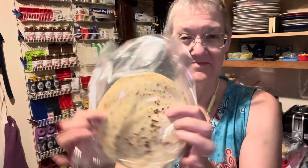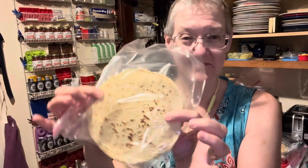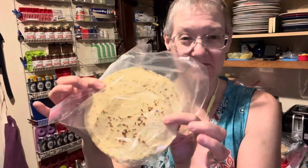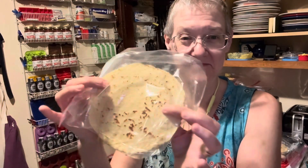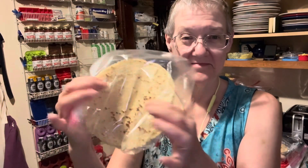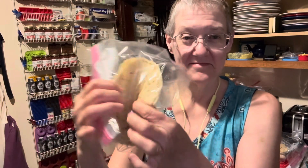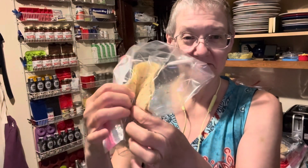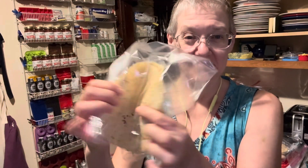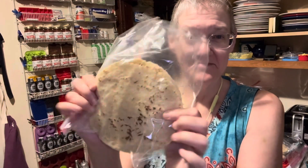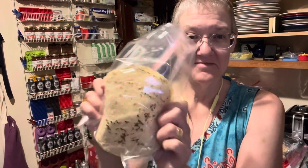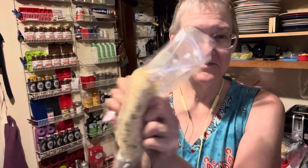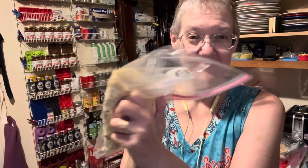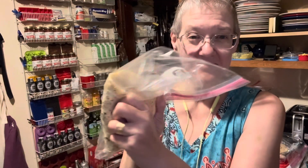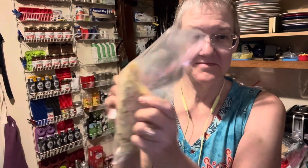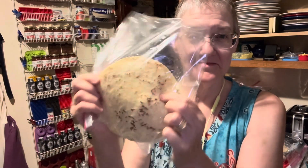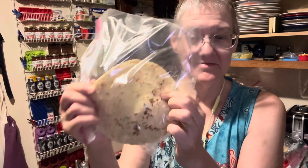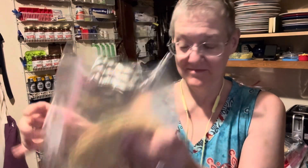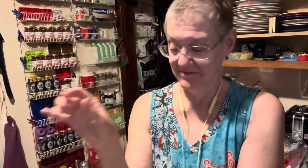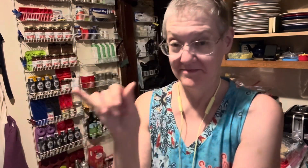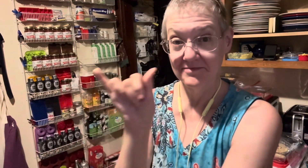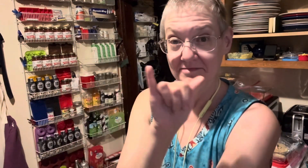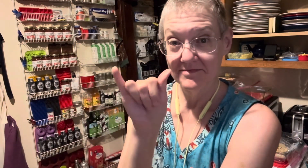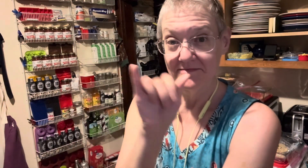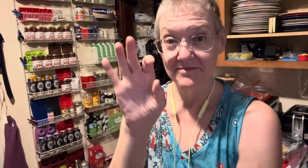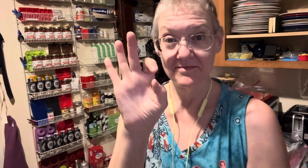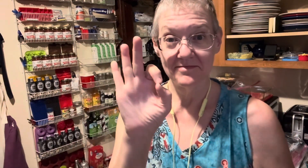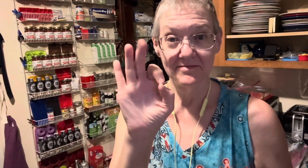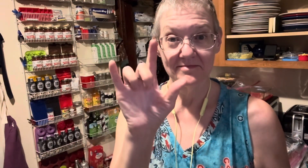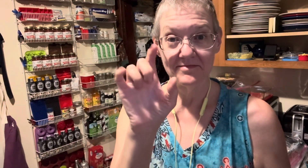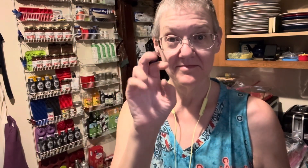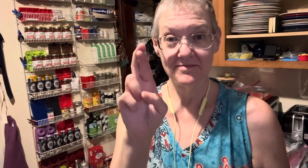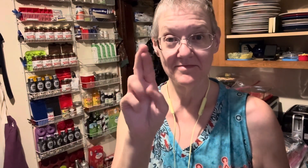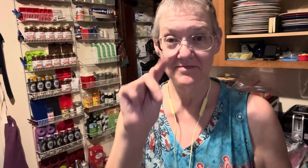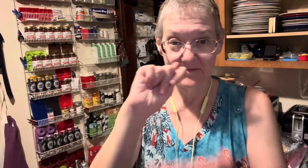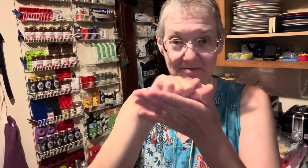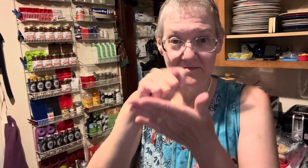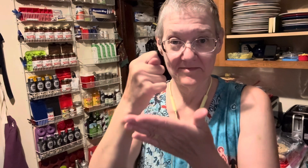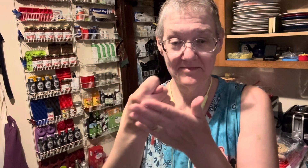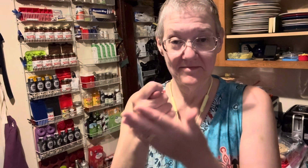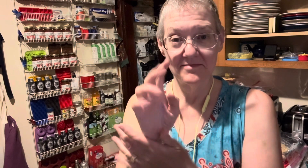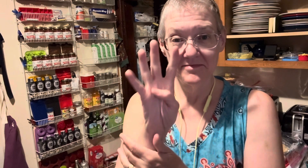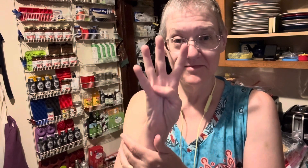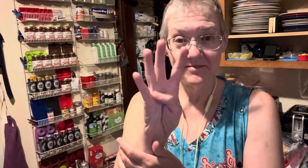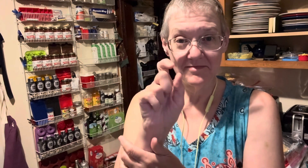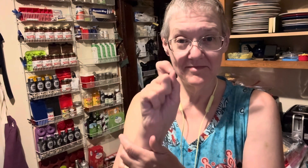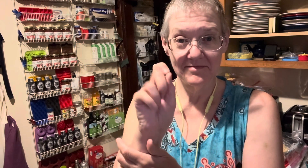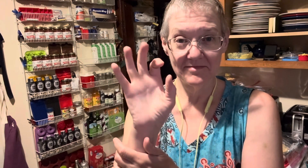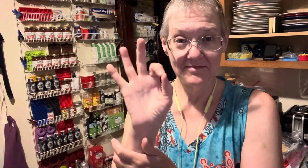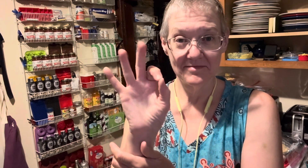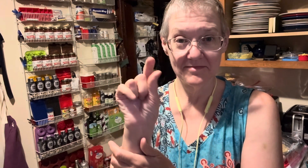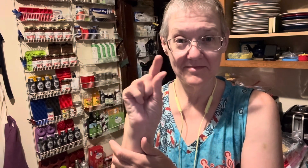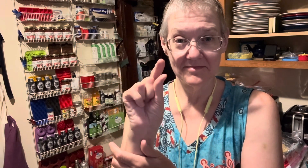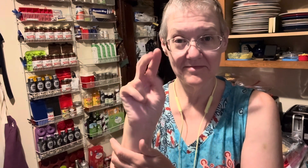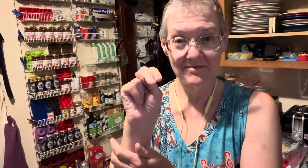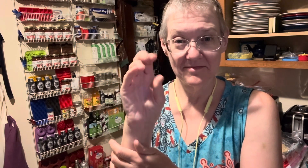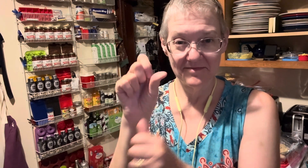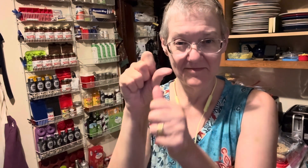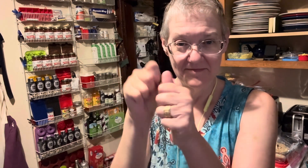here. Nice and flexible. It's like a flour tortilla. 4.9 grams of net